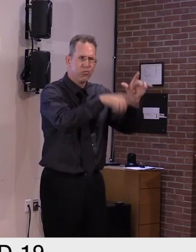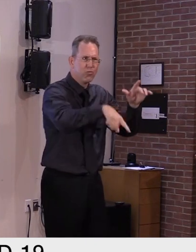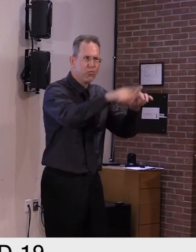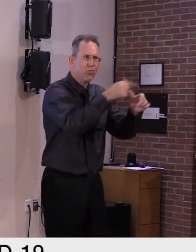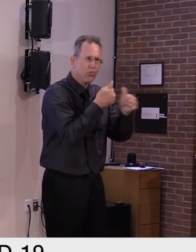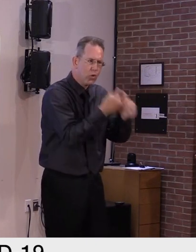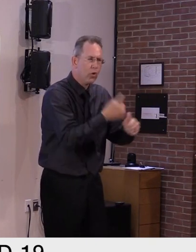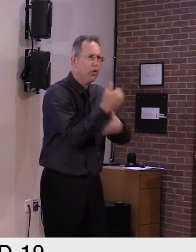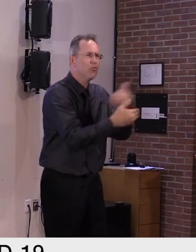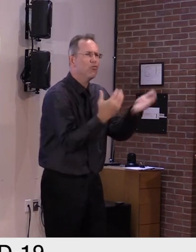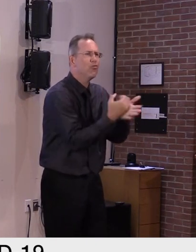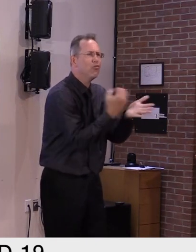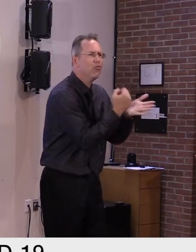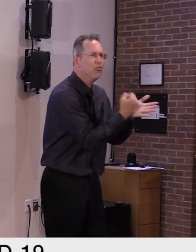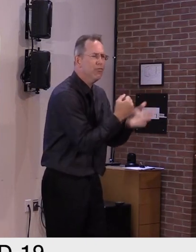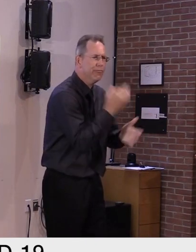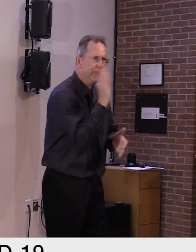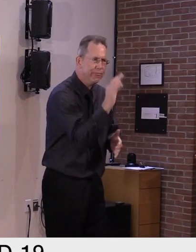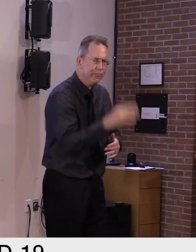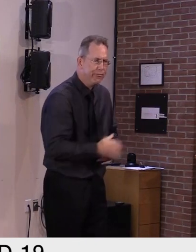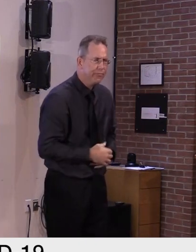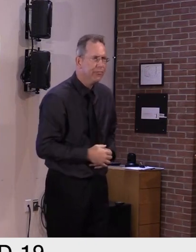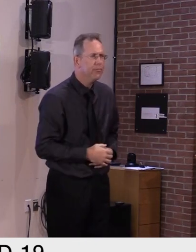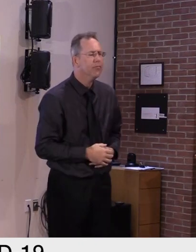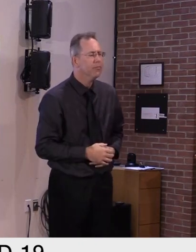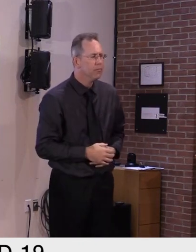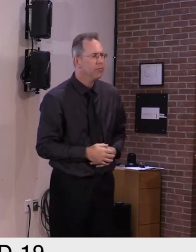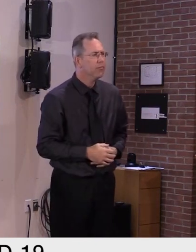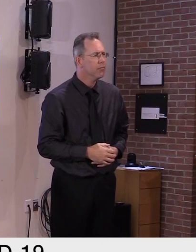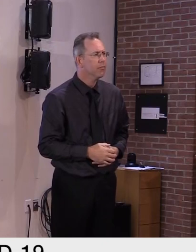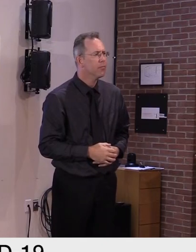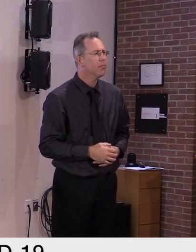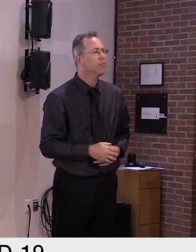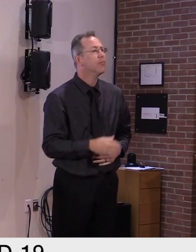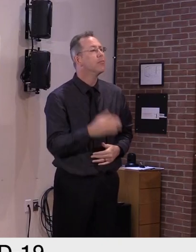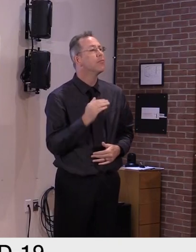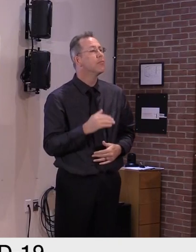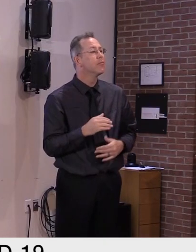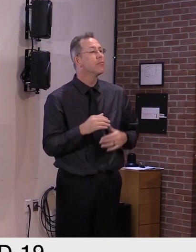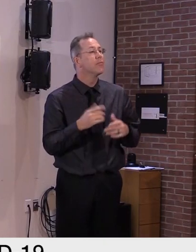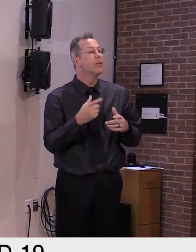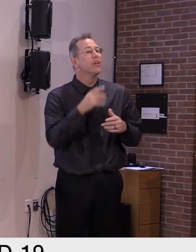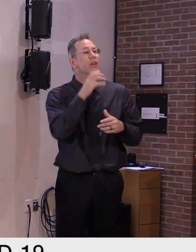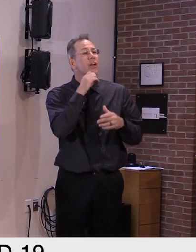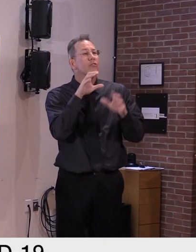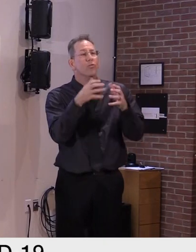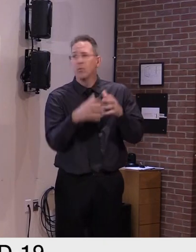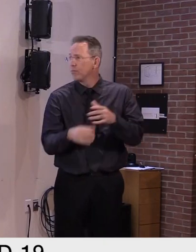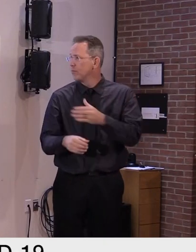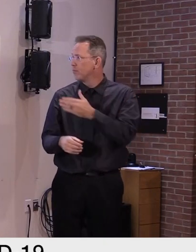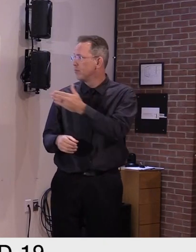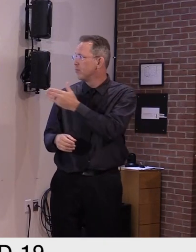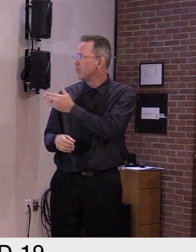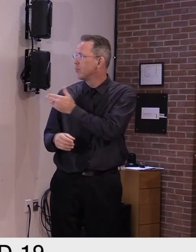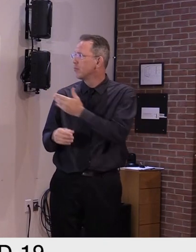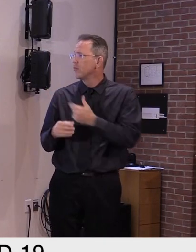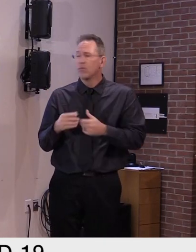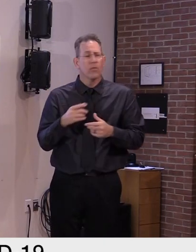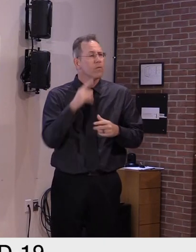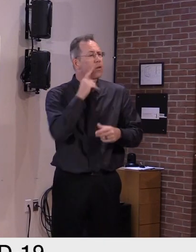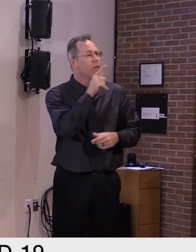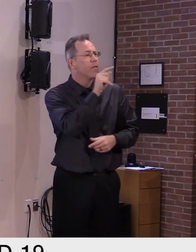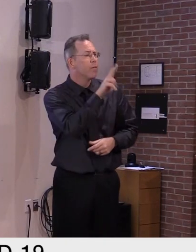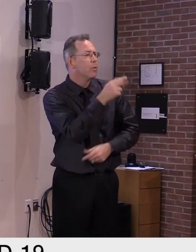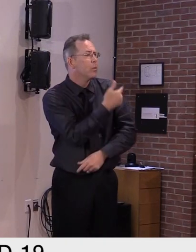vaccine. If you go to the next slide, you'll see that among many age categories, the numbers are trending favorably. Even among that